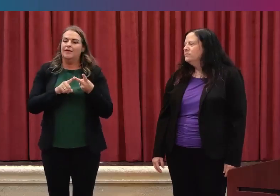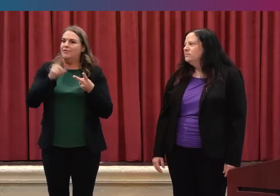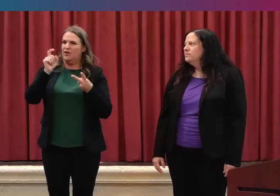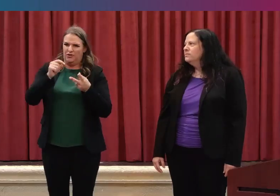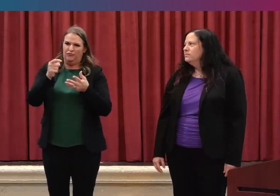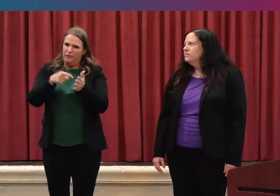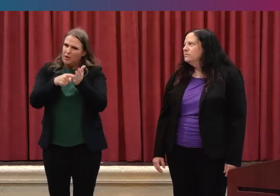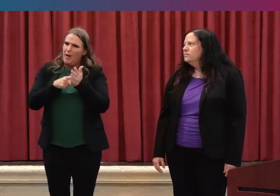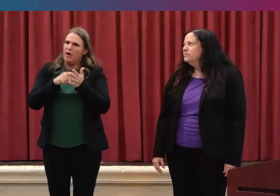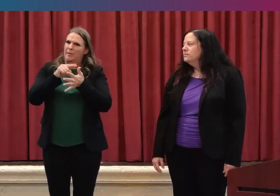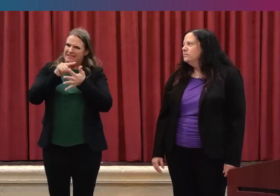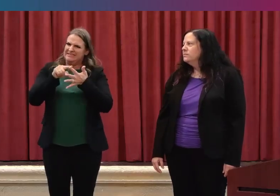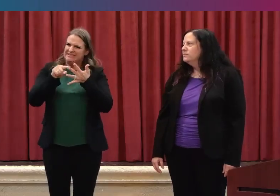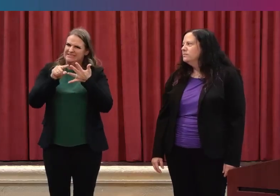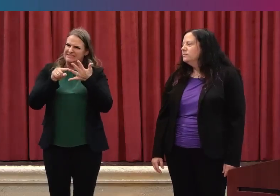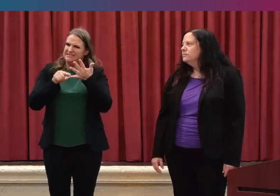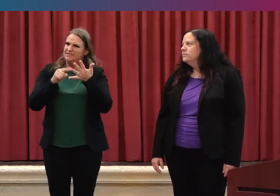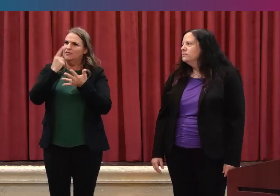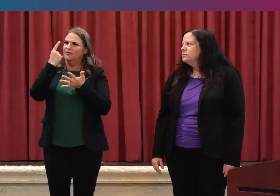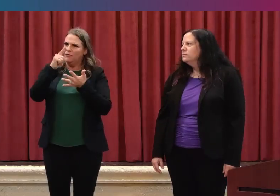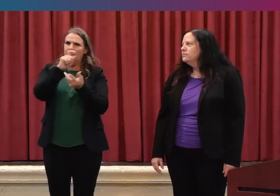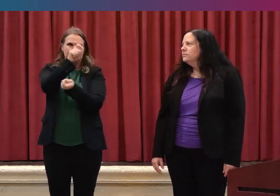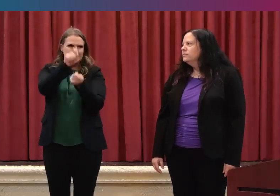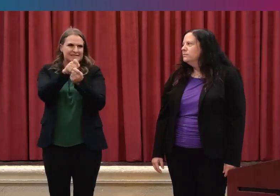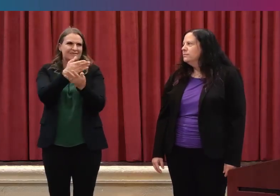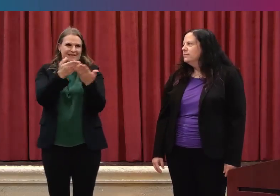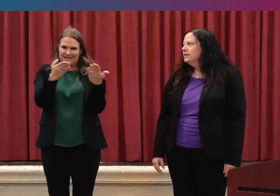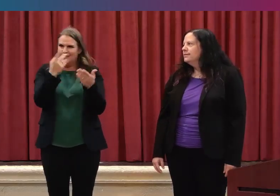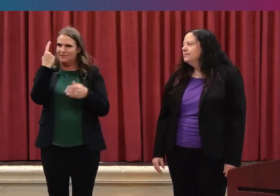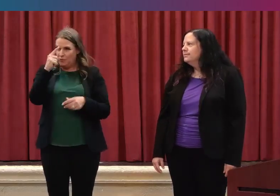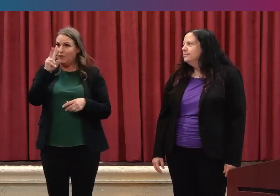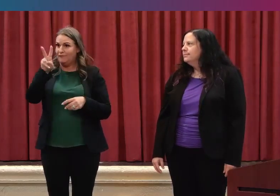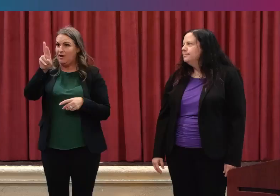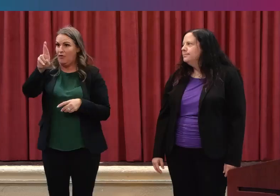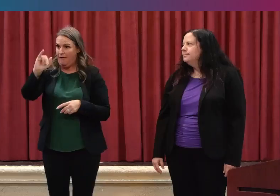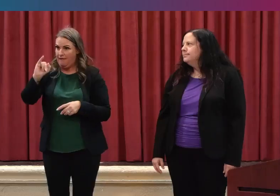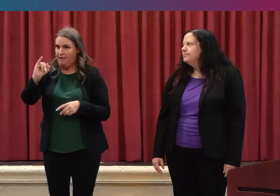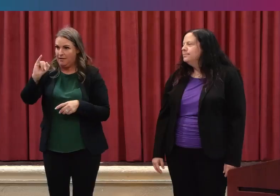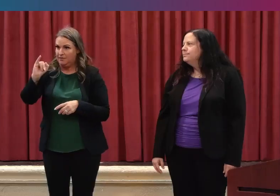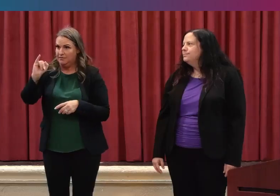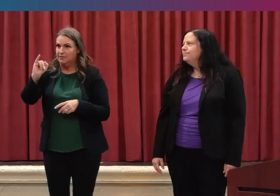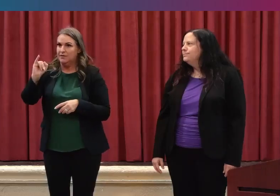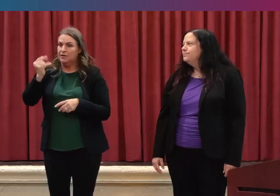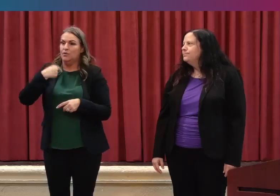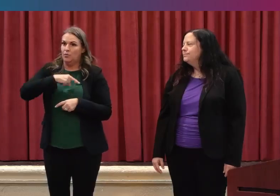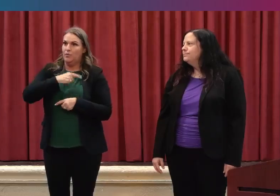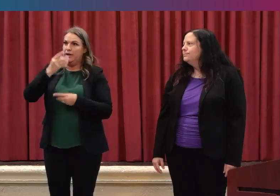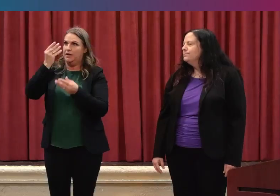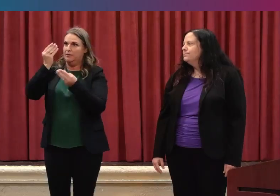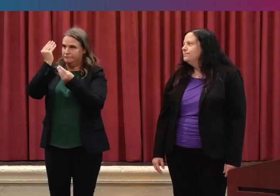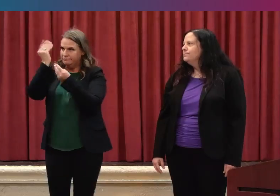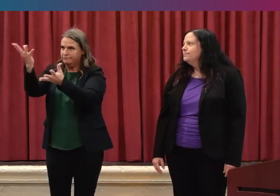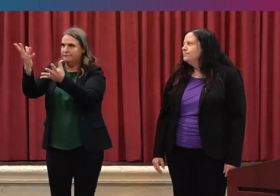speed of we have to have the appropriate speed of the internet. There's equipment that we need that's specific to VRI